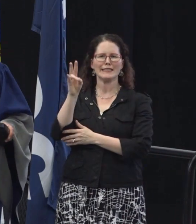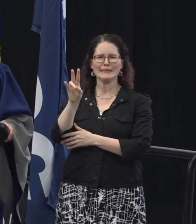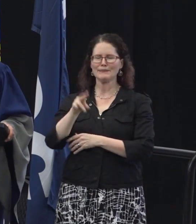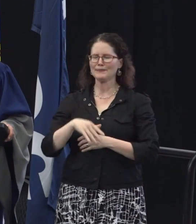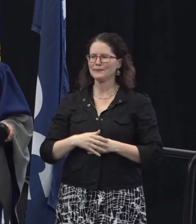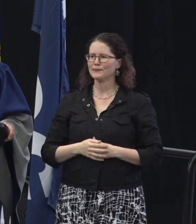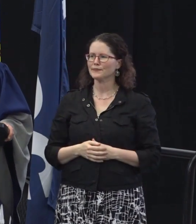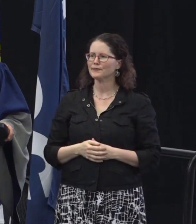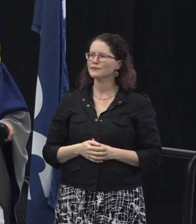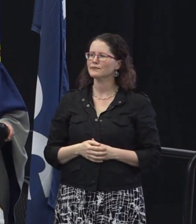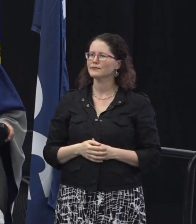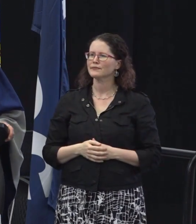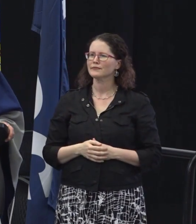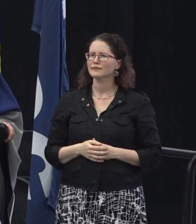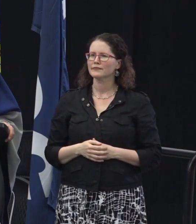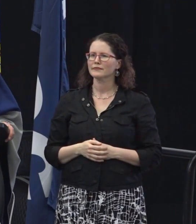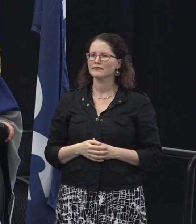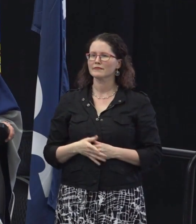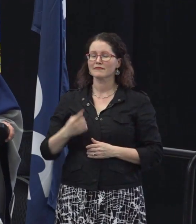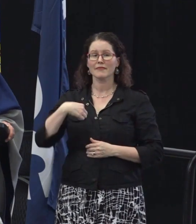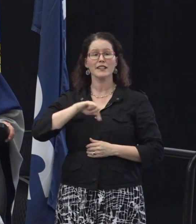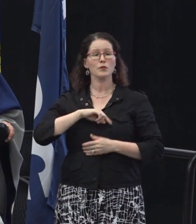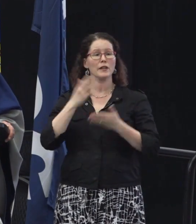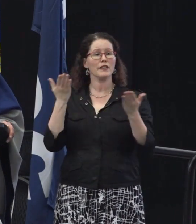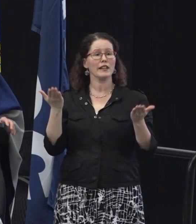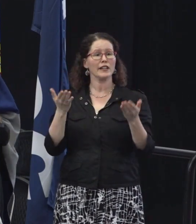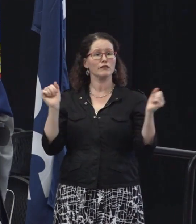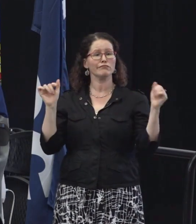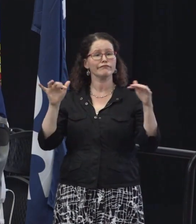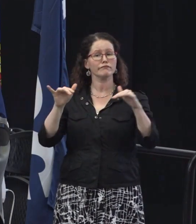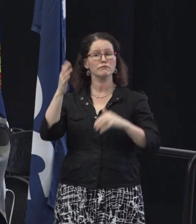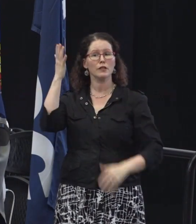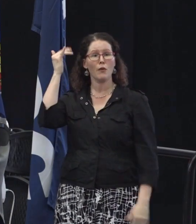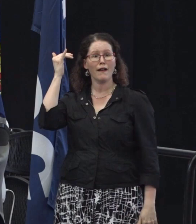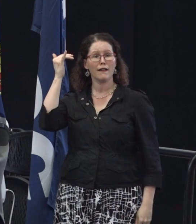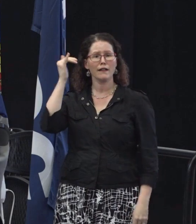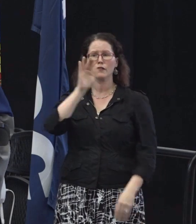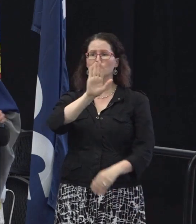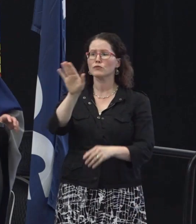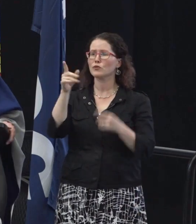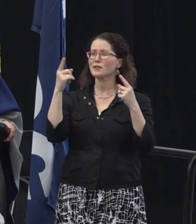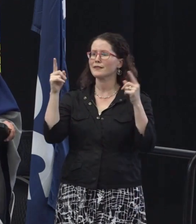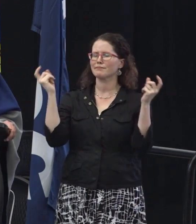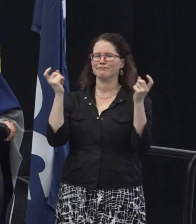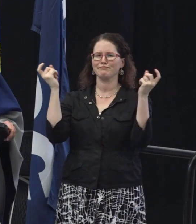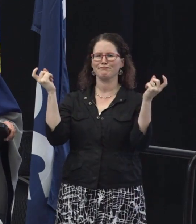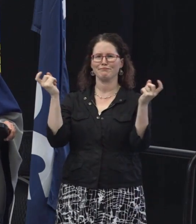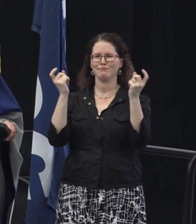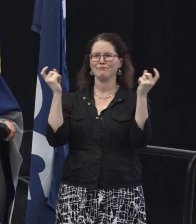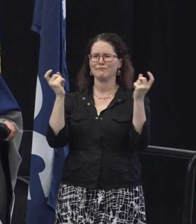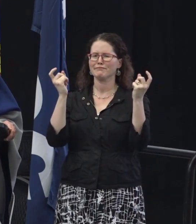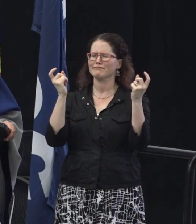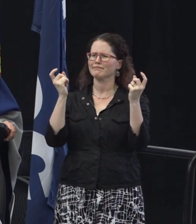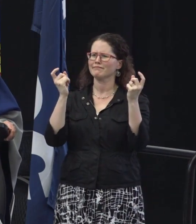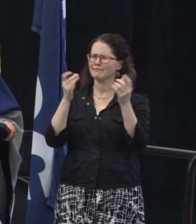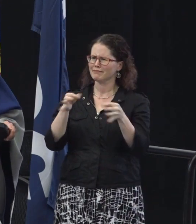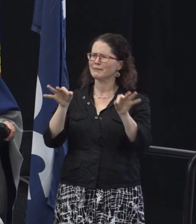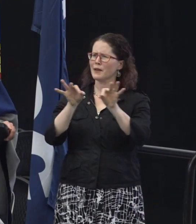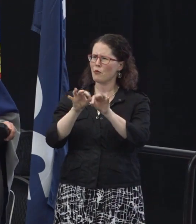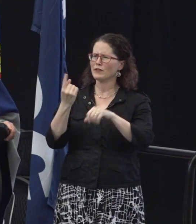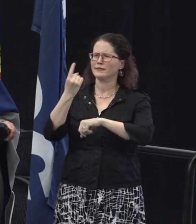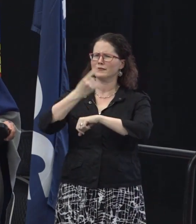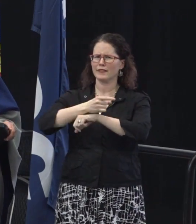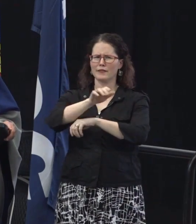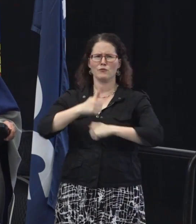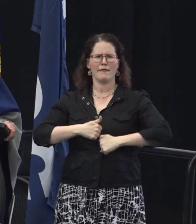here for one reason and one reason only, and that's to celebrate your success in reaching a very significant milestone in your